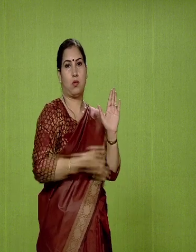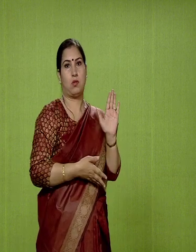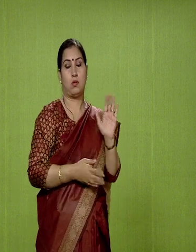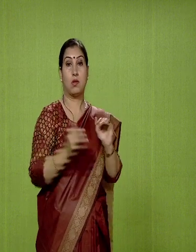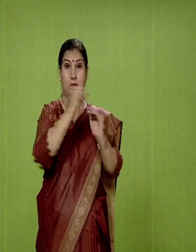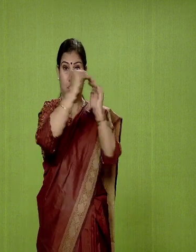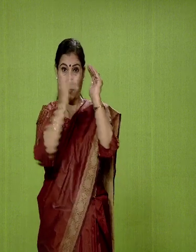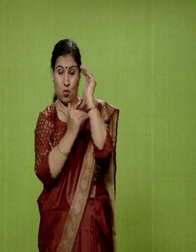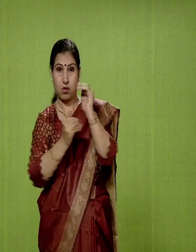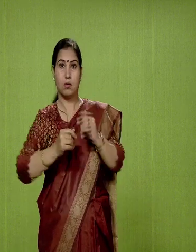lower castes.